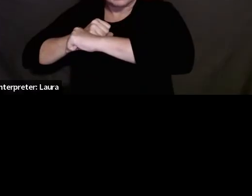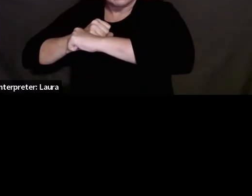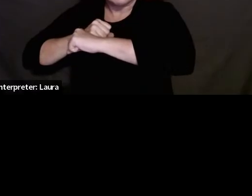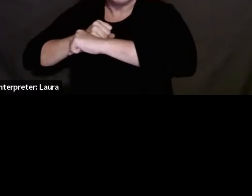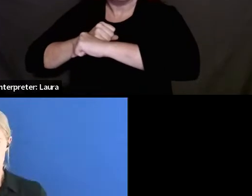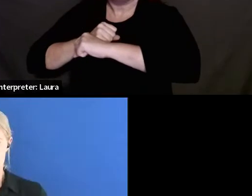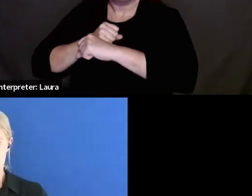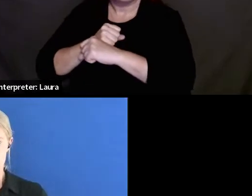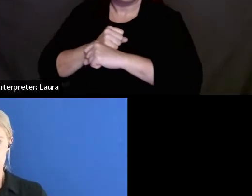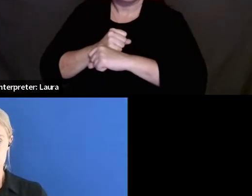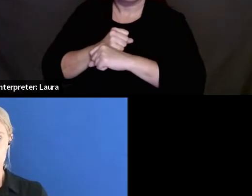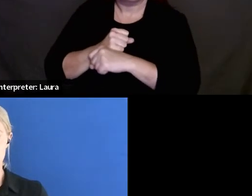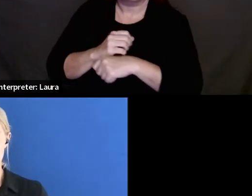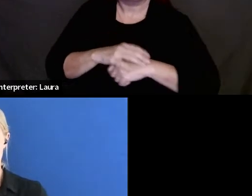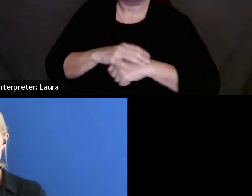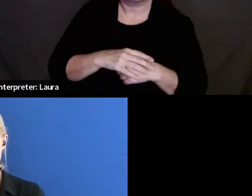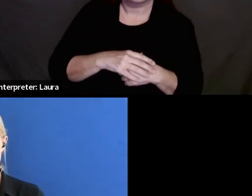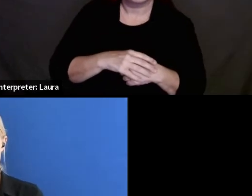And